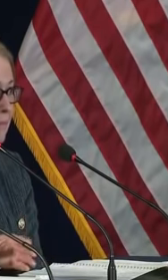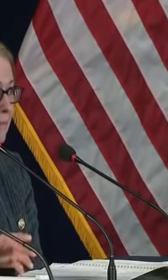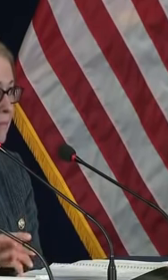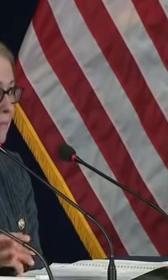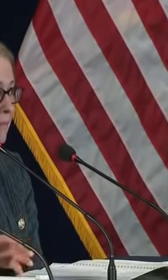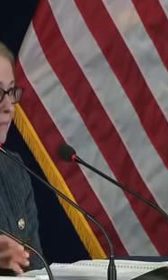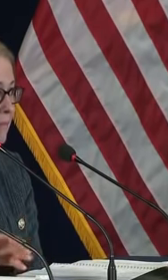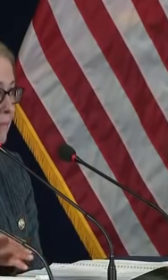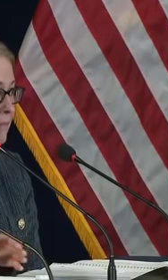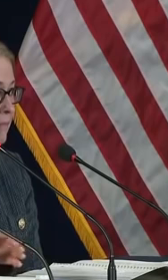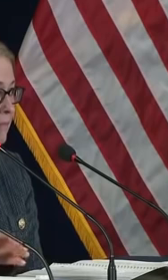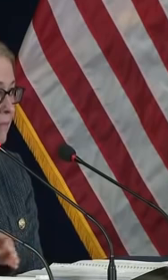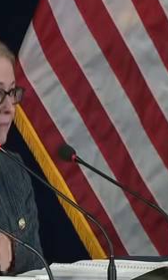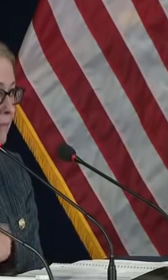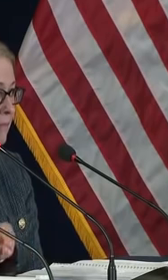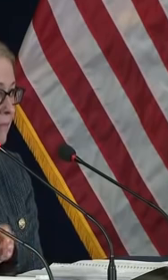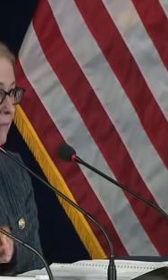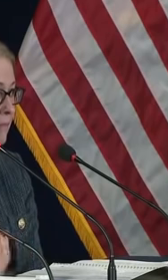strategies that